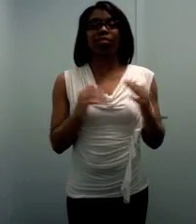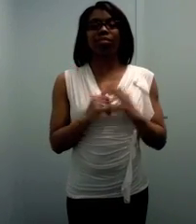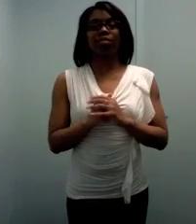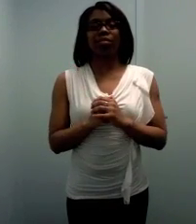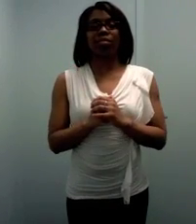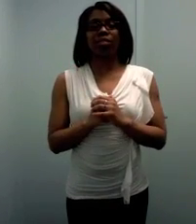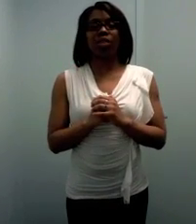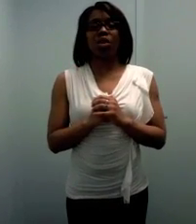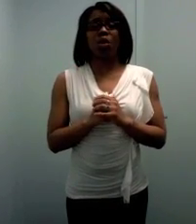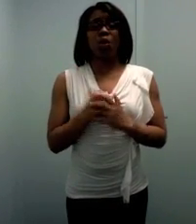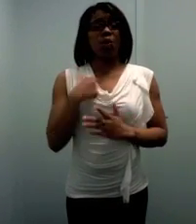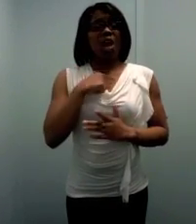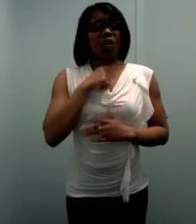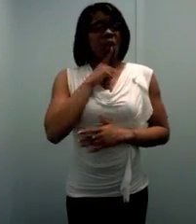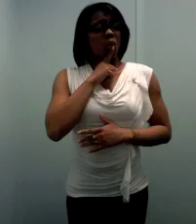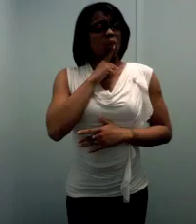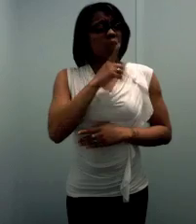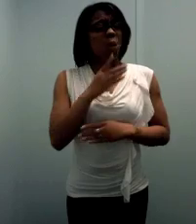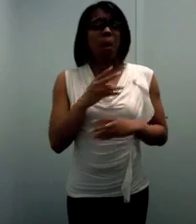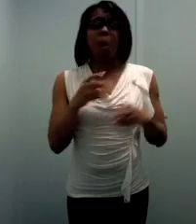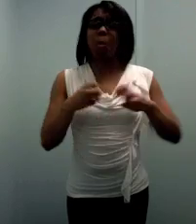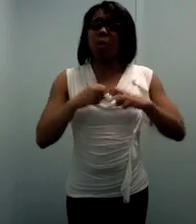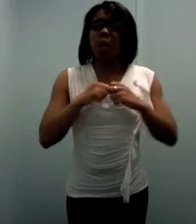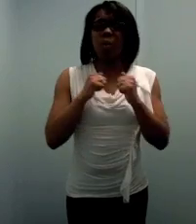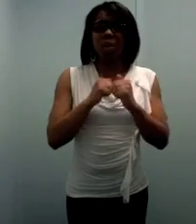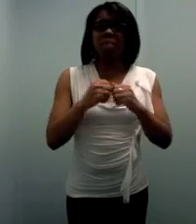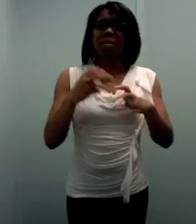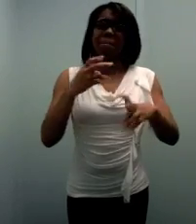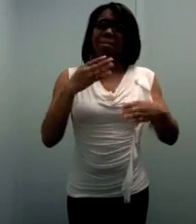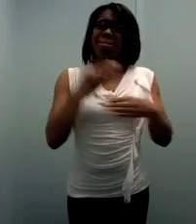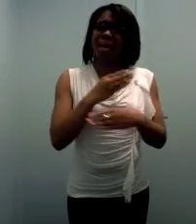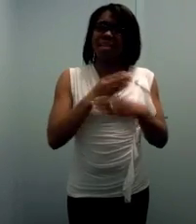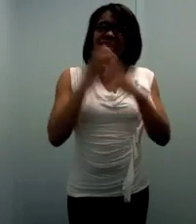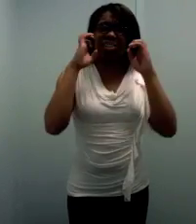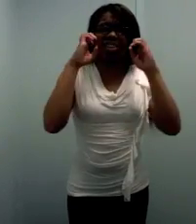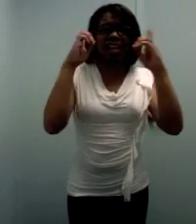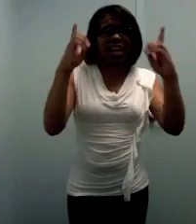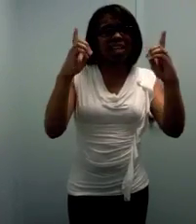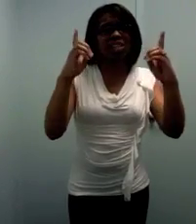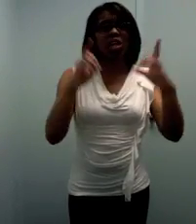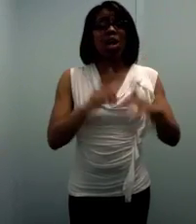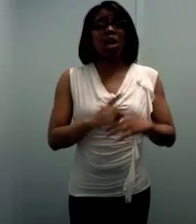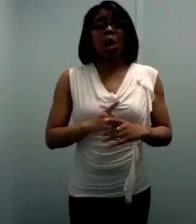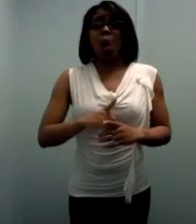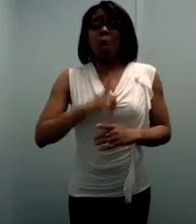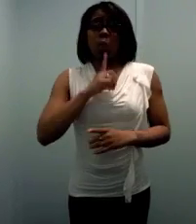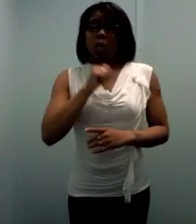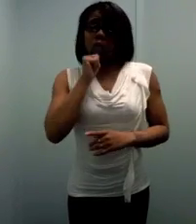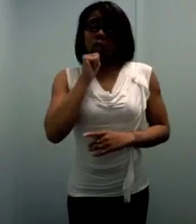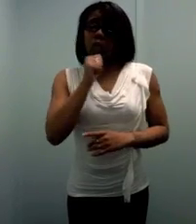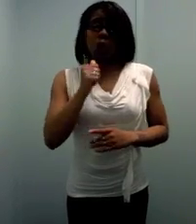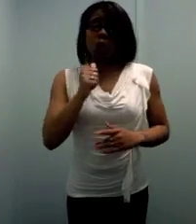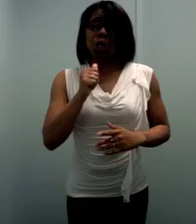we've got a real problem with math education right now. Basically, no one's very happy. Those learning